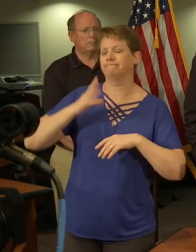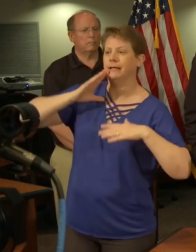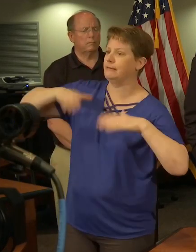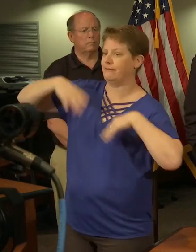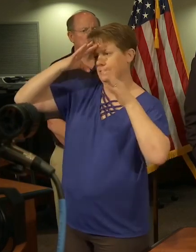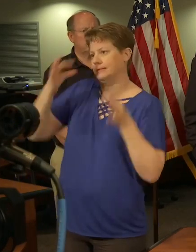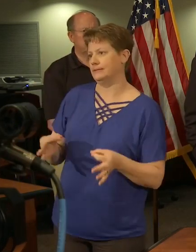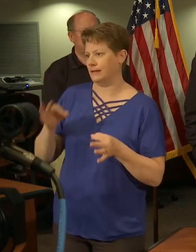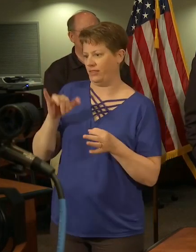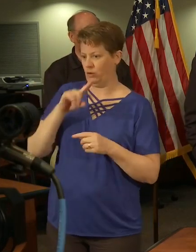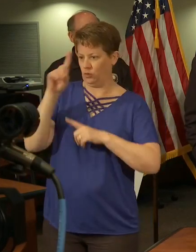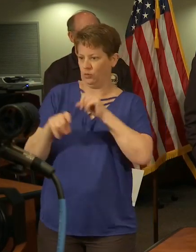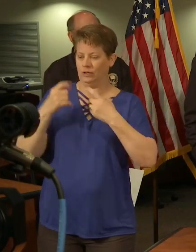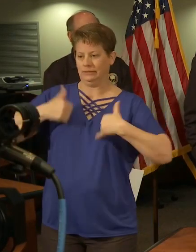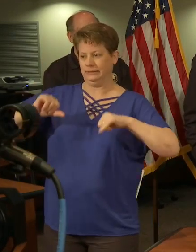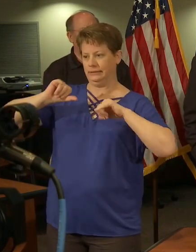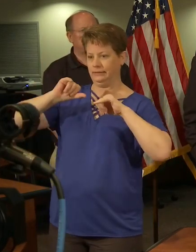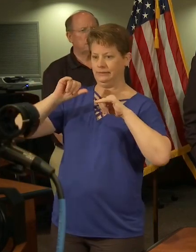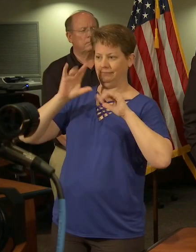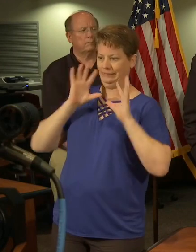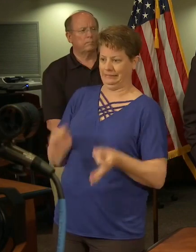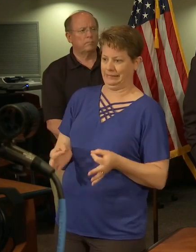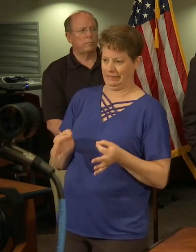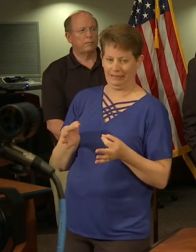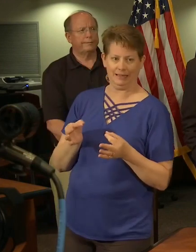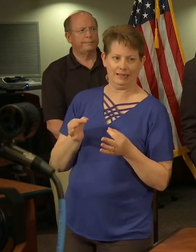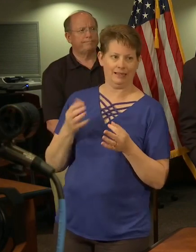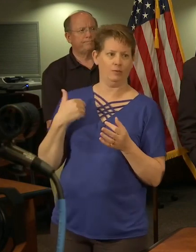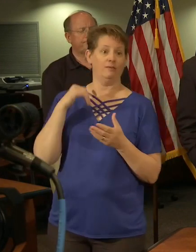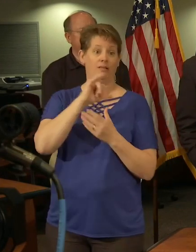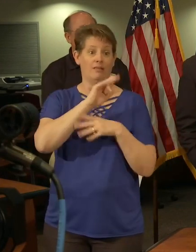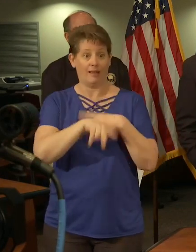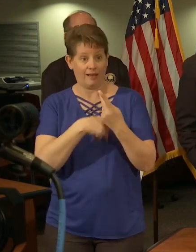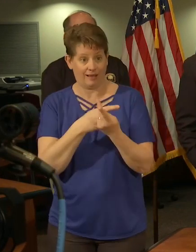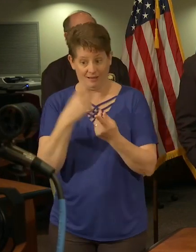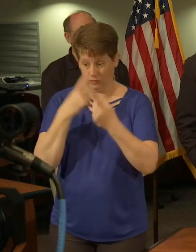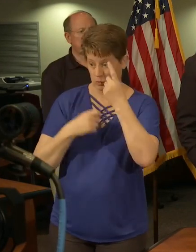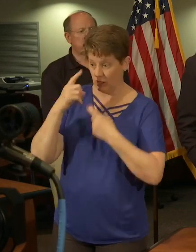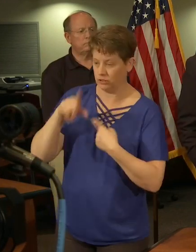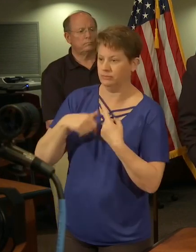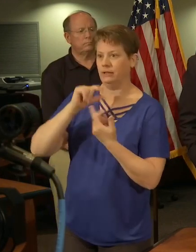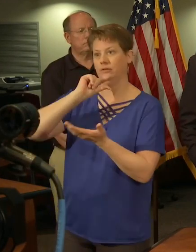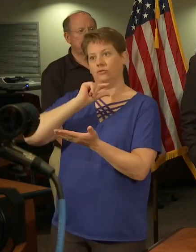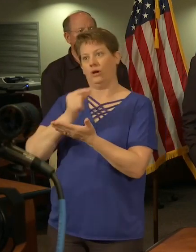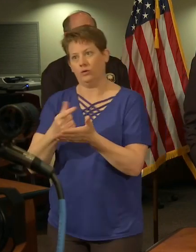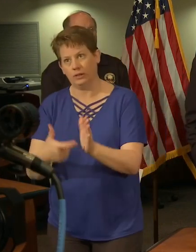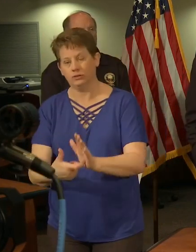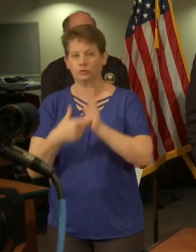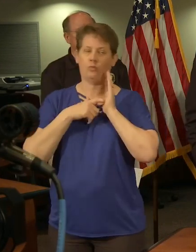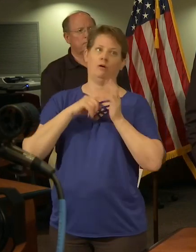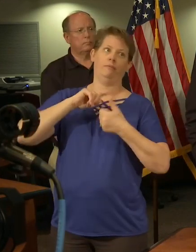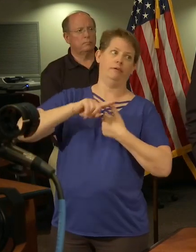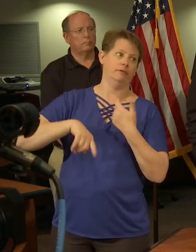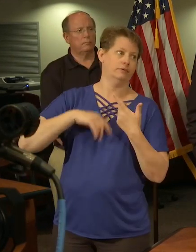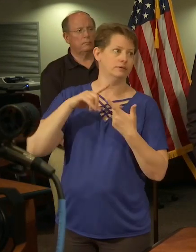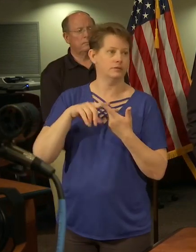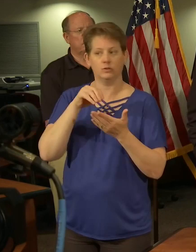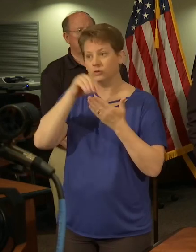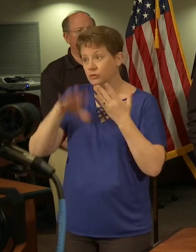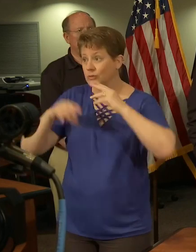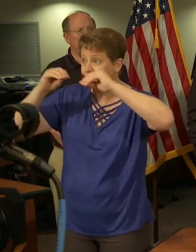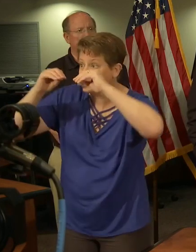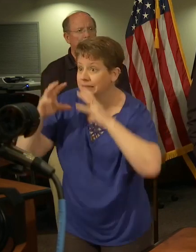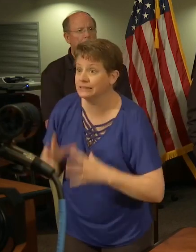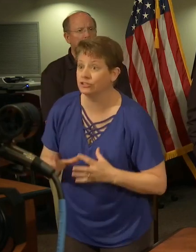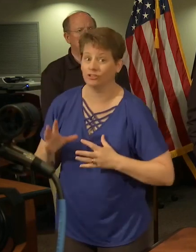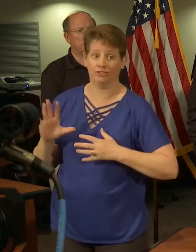yet. All those questions remain to be seen. We've got a lot of those type questions about graduation requirements, student